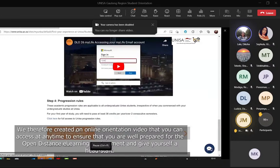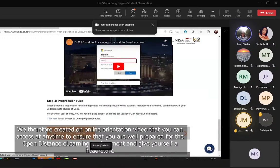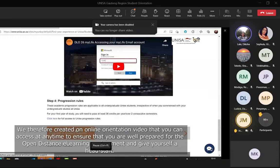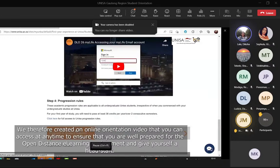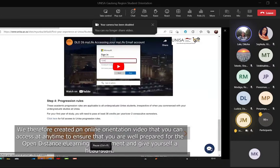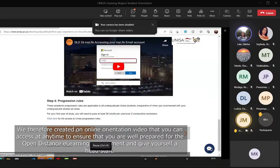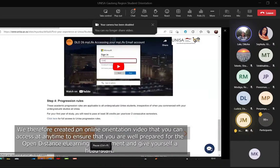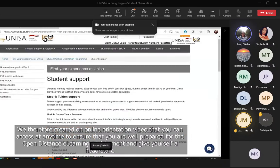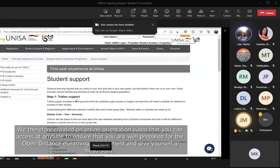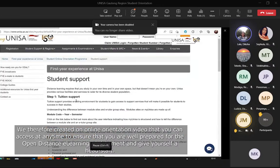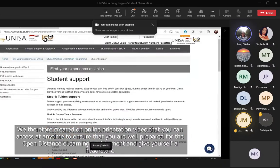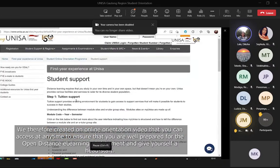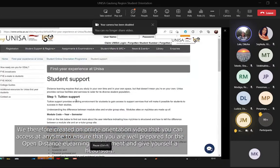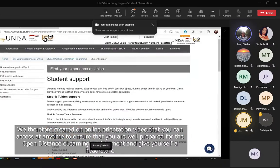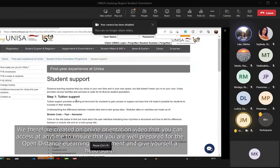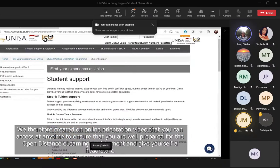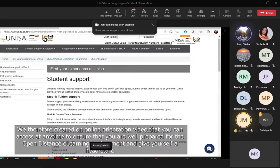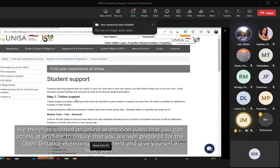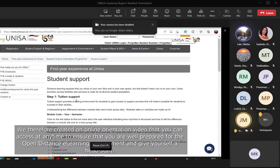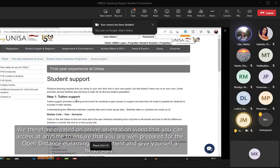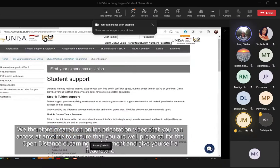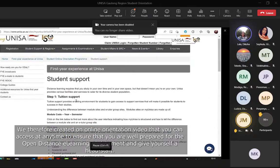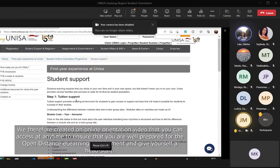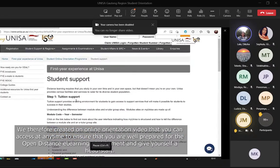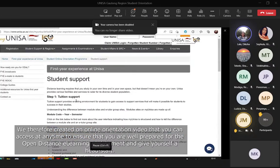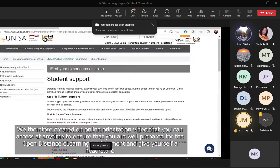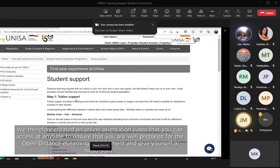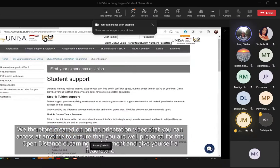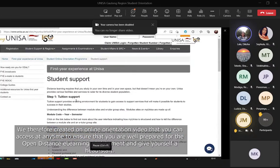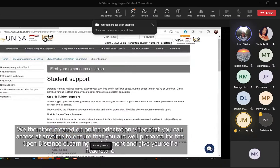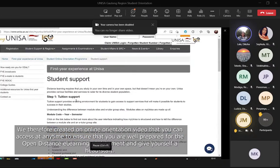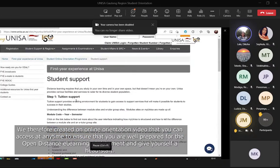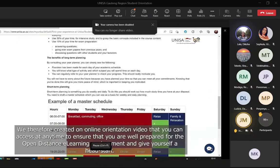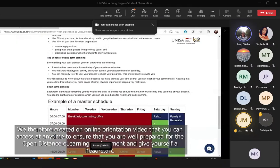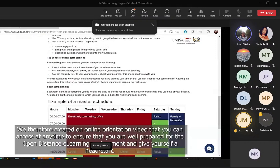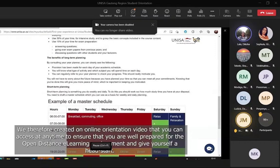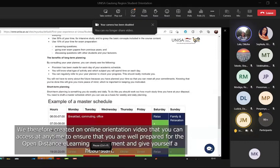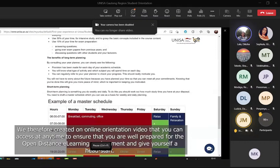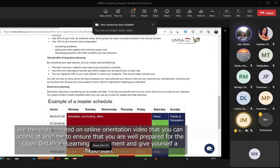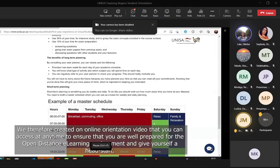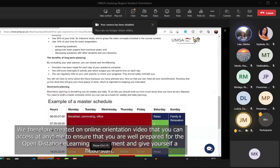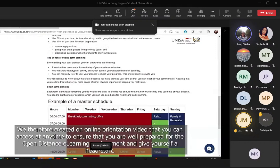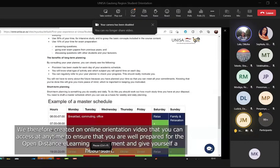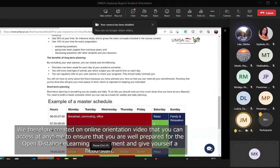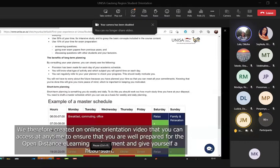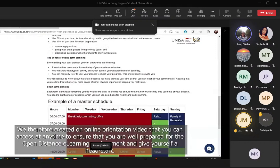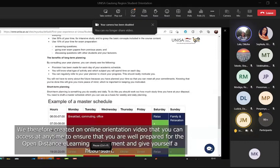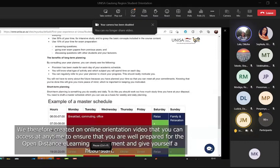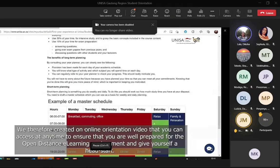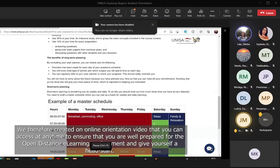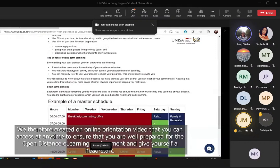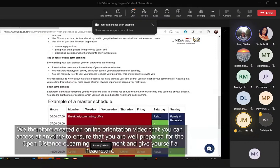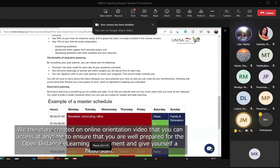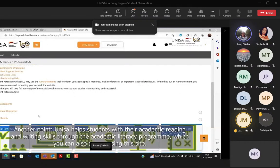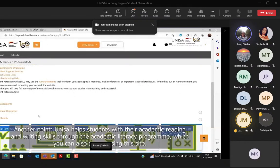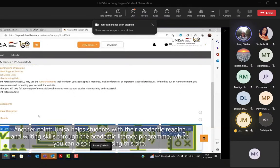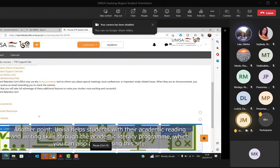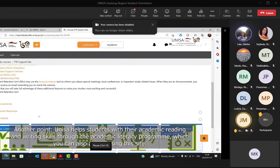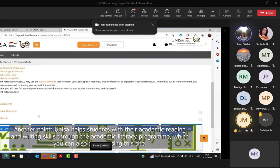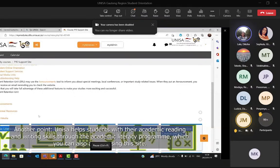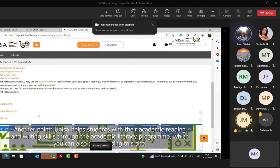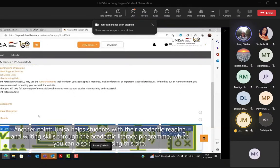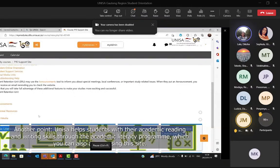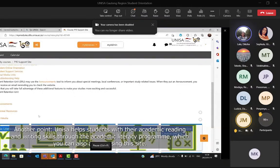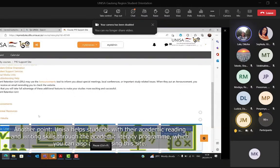Point unisa helps students with their academic reading and writing skills through the academic literacy program